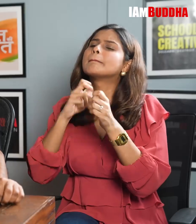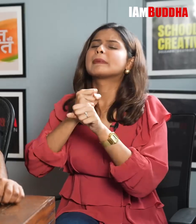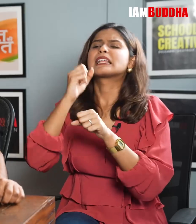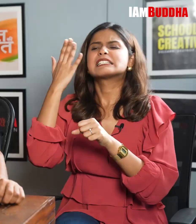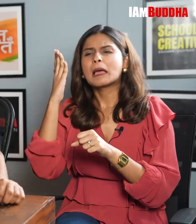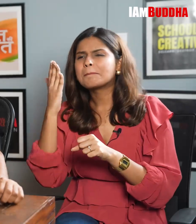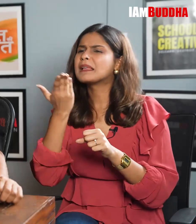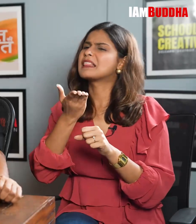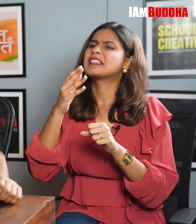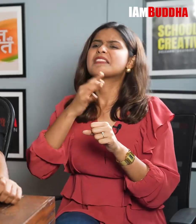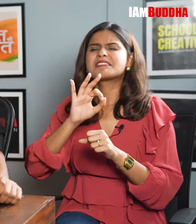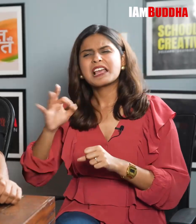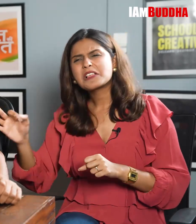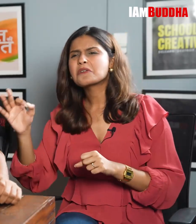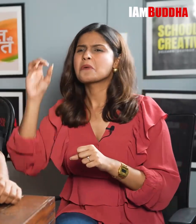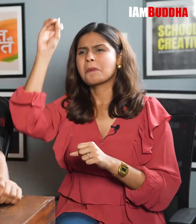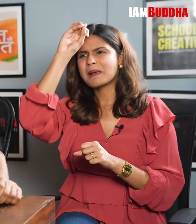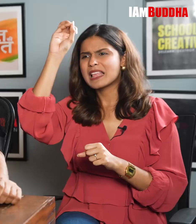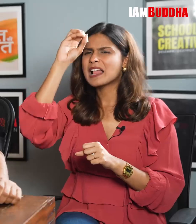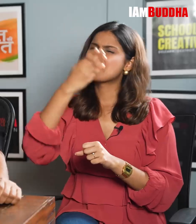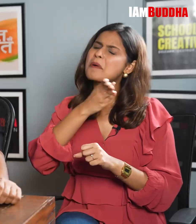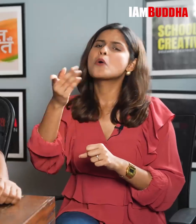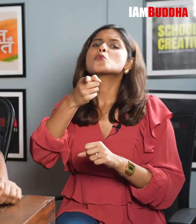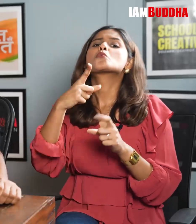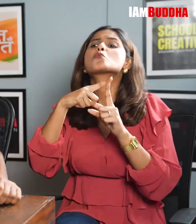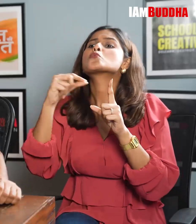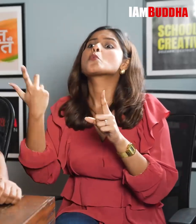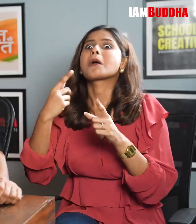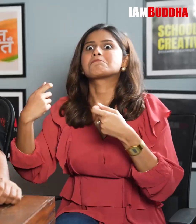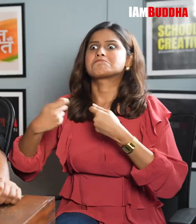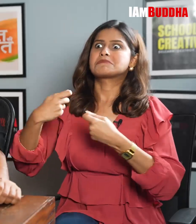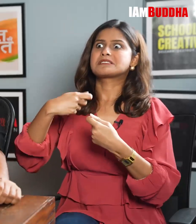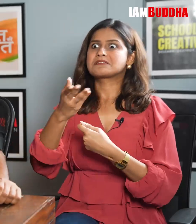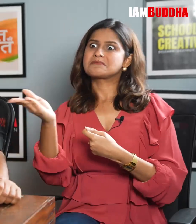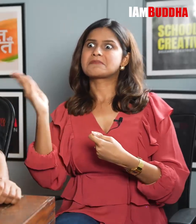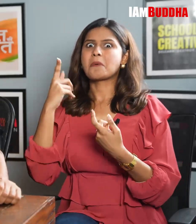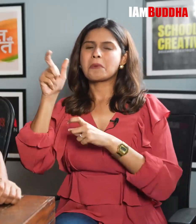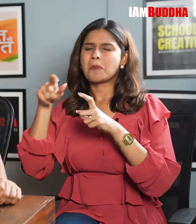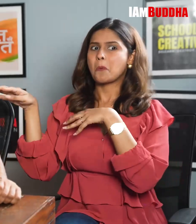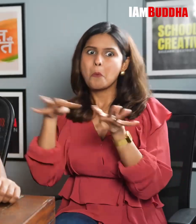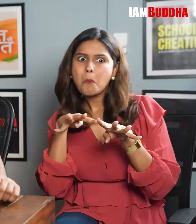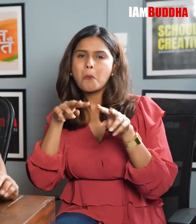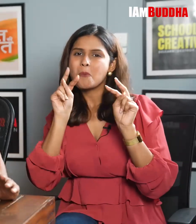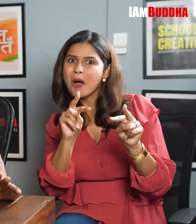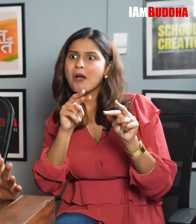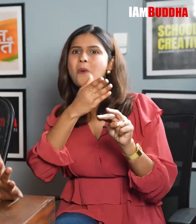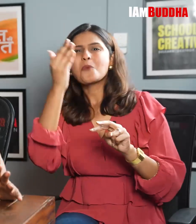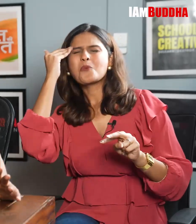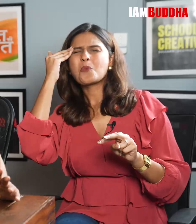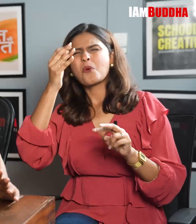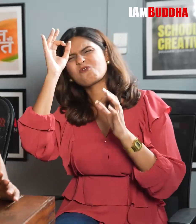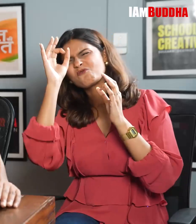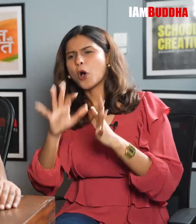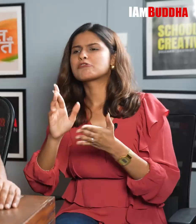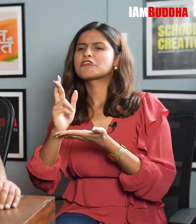Tamil and Telugu and Malayalam? Why do you do that? Because there is business. There are eyeballs. There are people. You know that it's going to